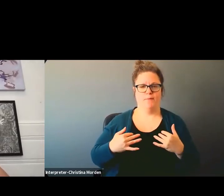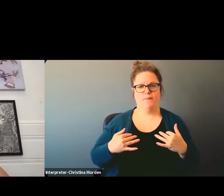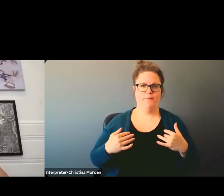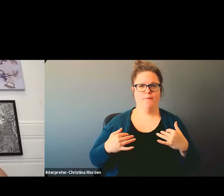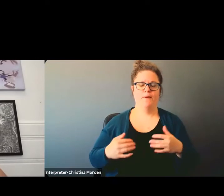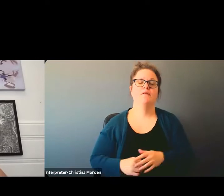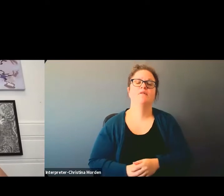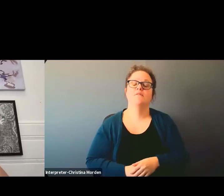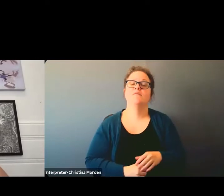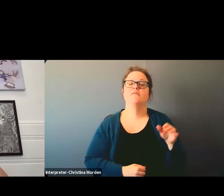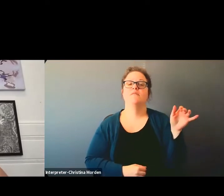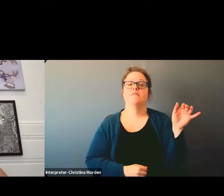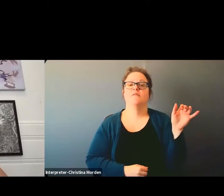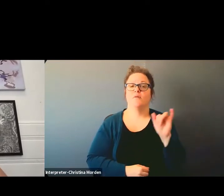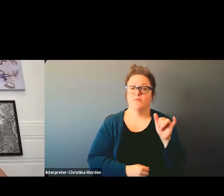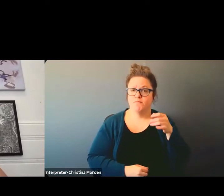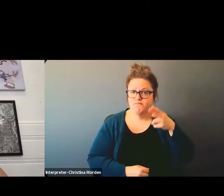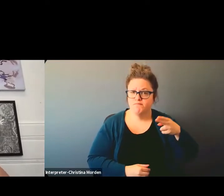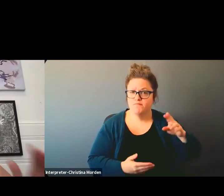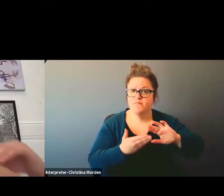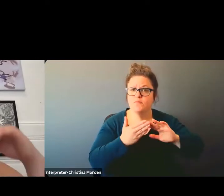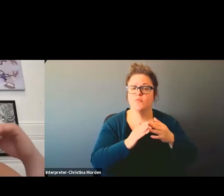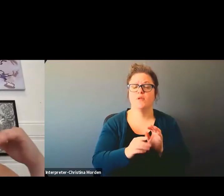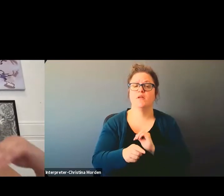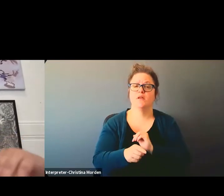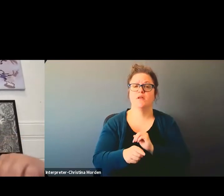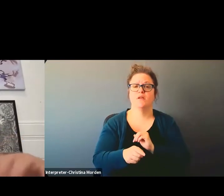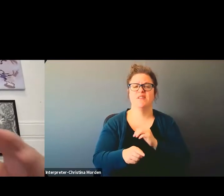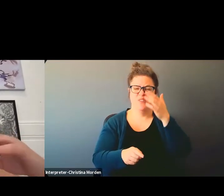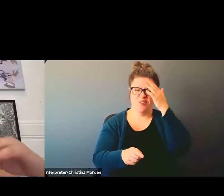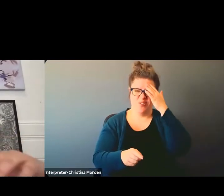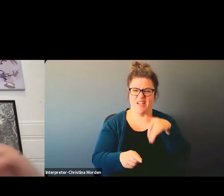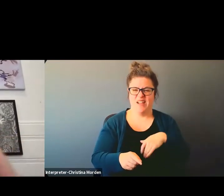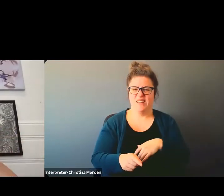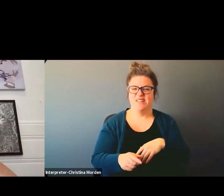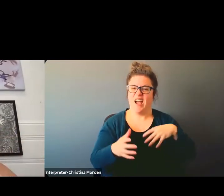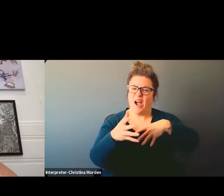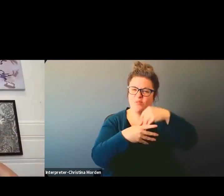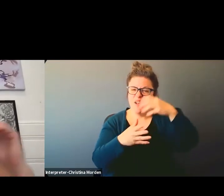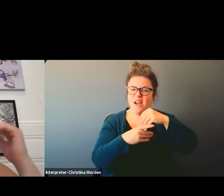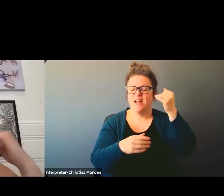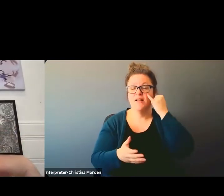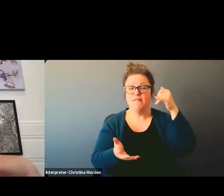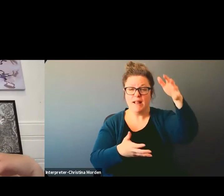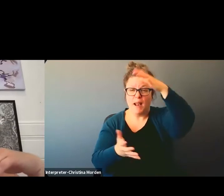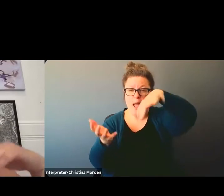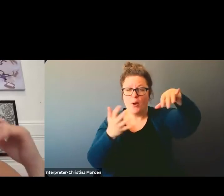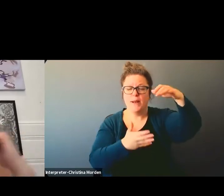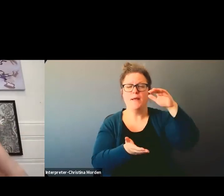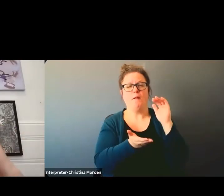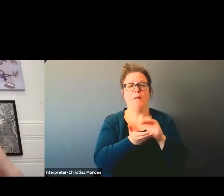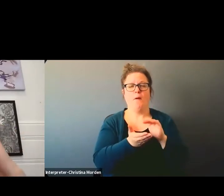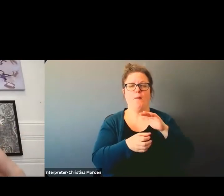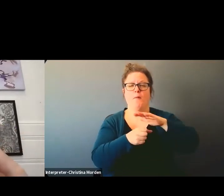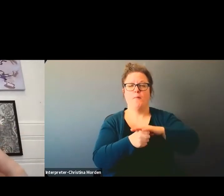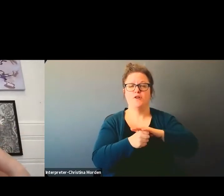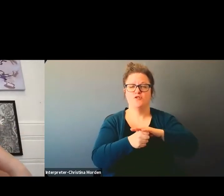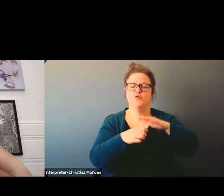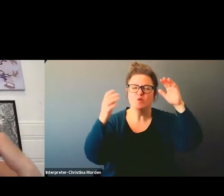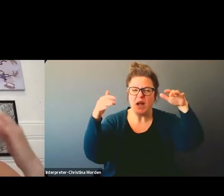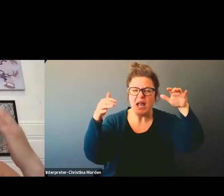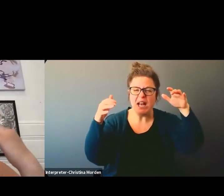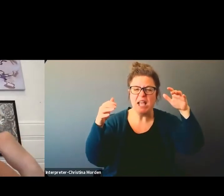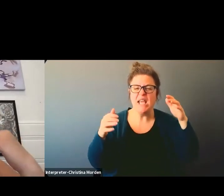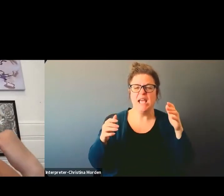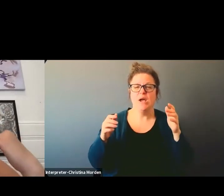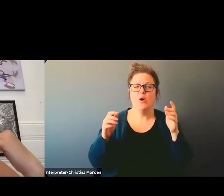hard of hearing community is you got to be aware that on low pressure days, so when it's cloudy or rainy, you're going to have a harder time